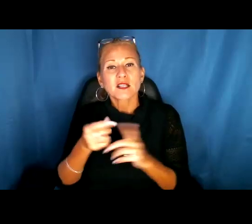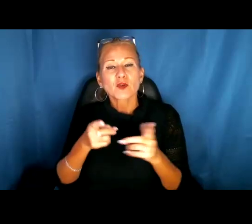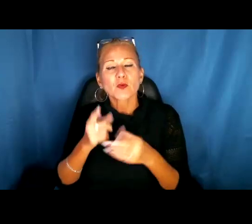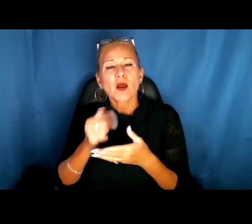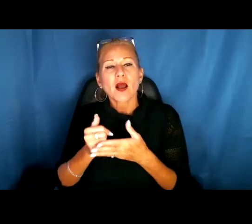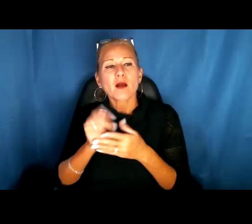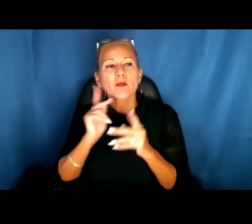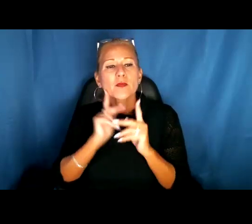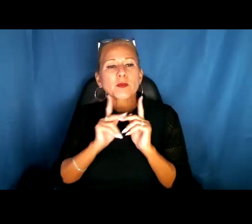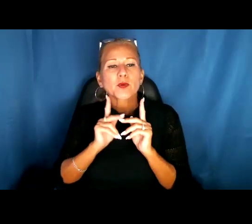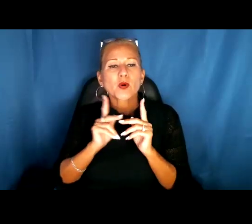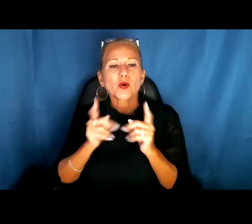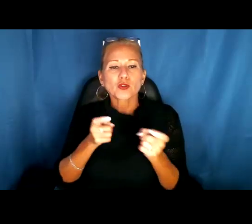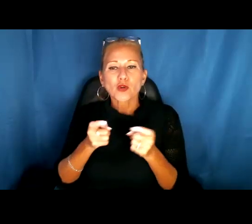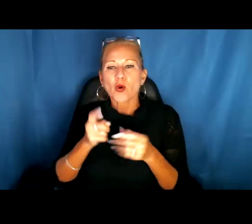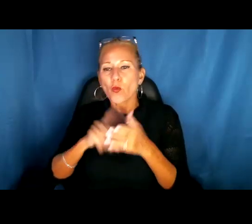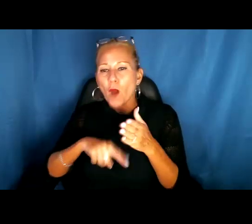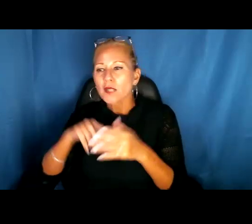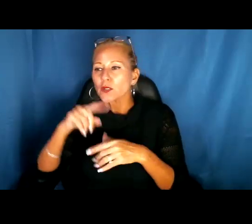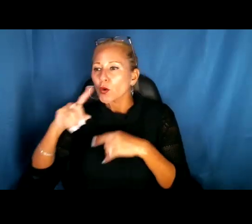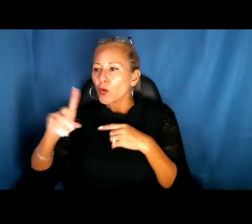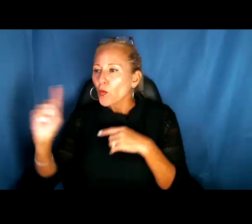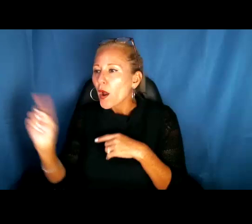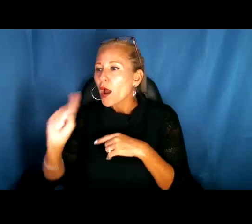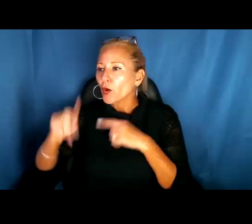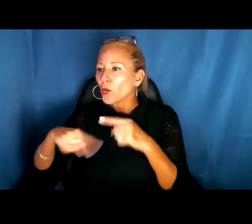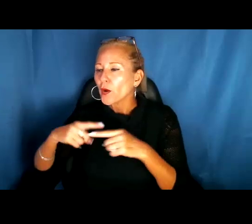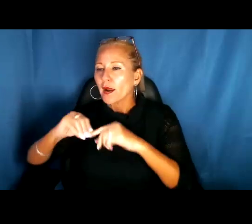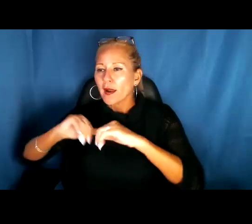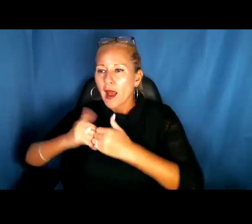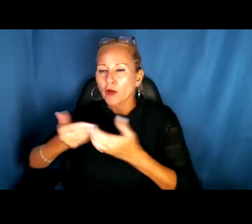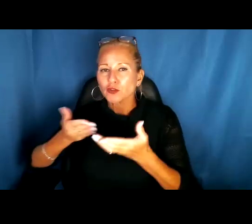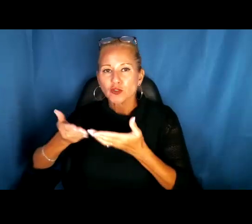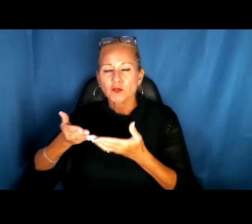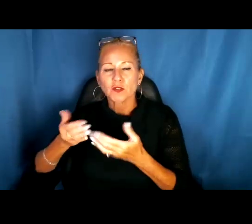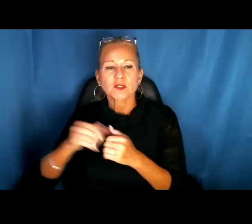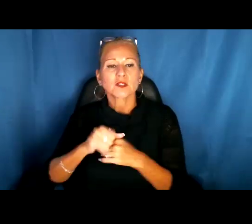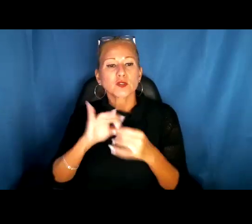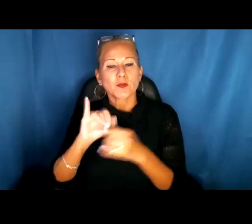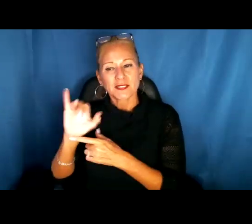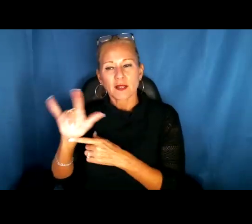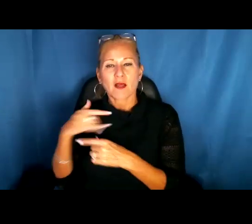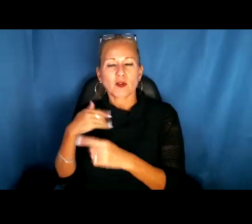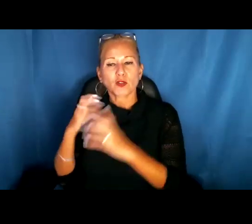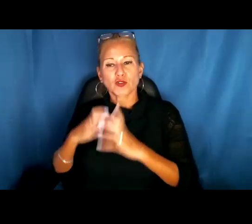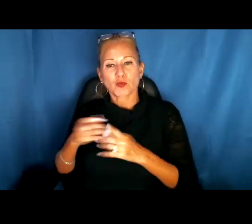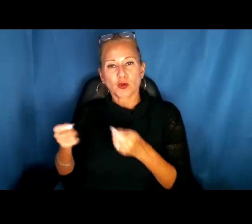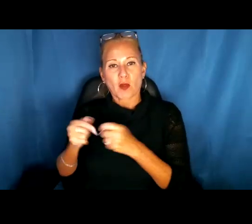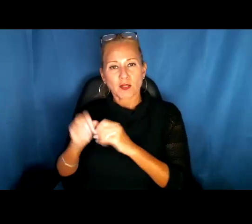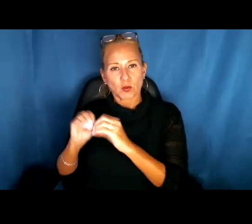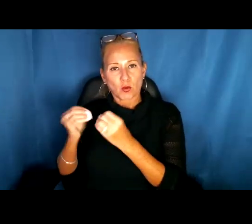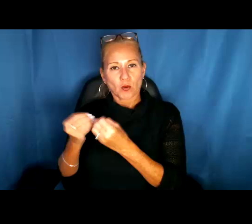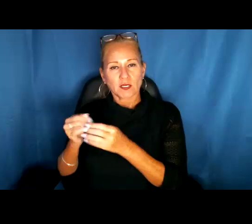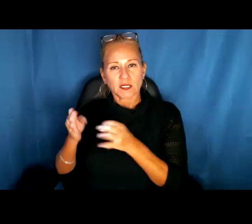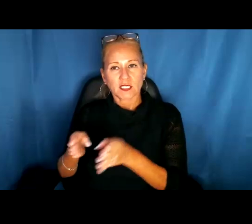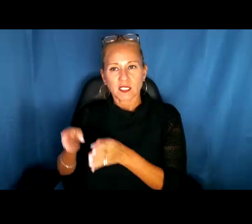control who, what, where, when, and how services are delivered, so do CILs with consumer control as an organization and